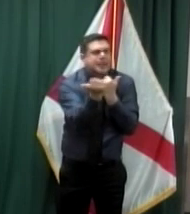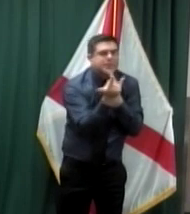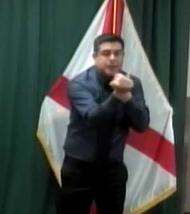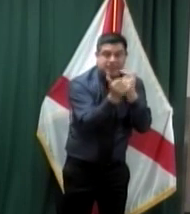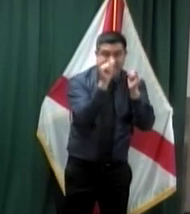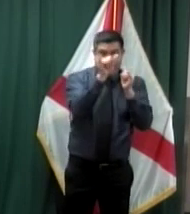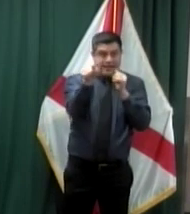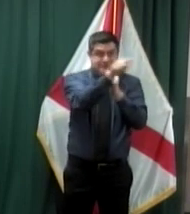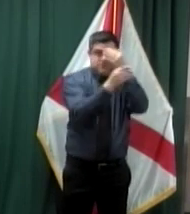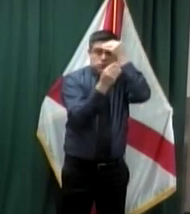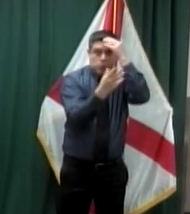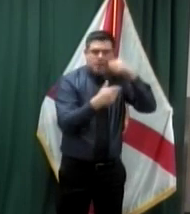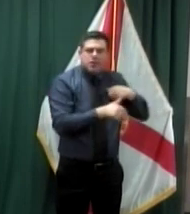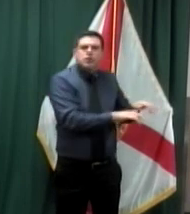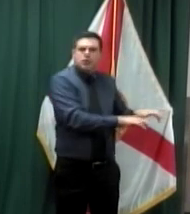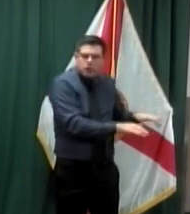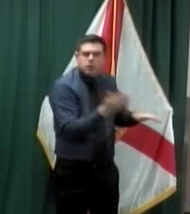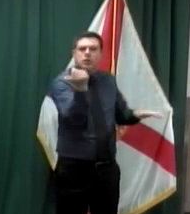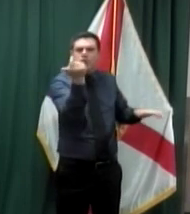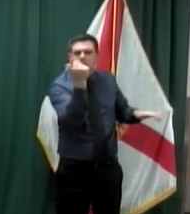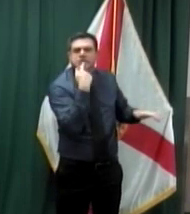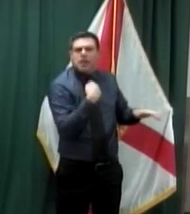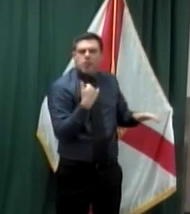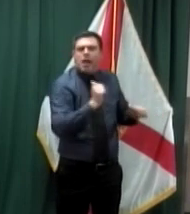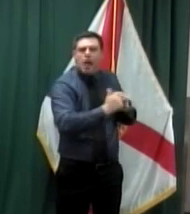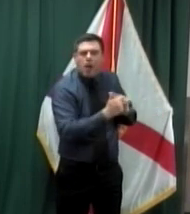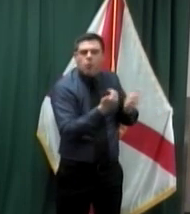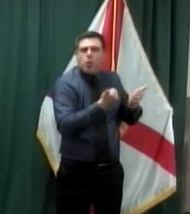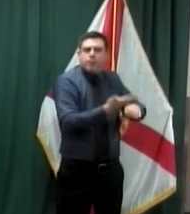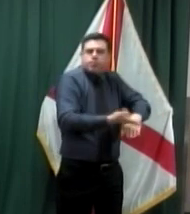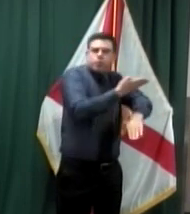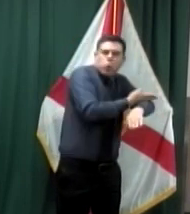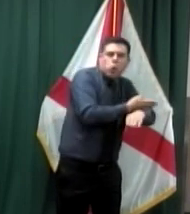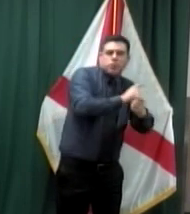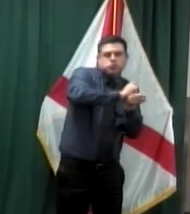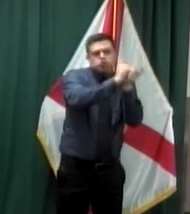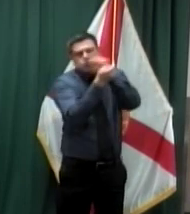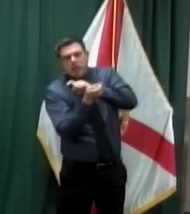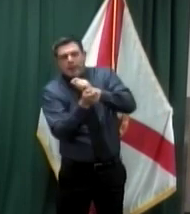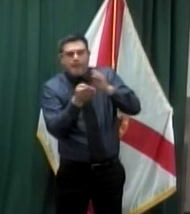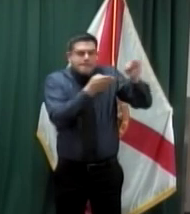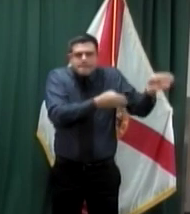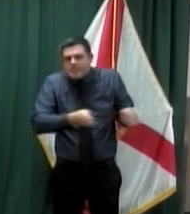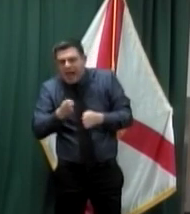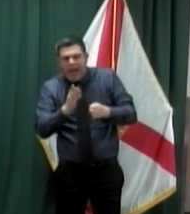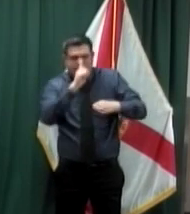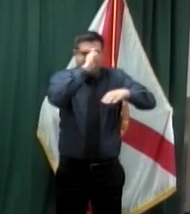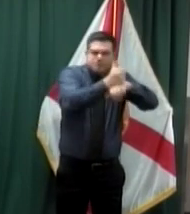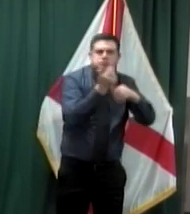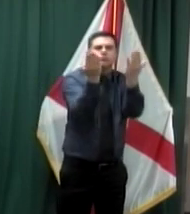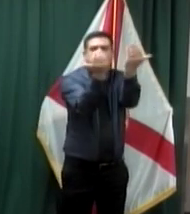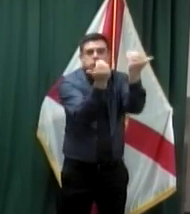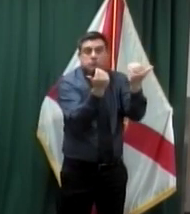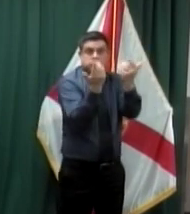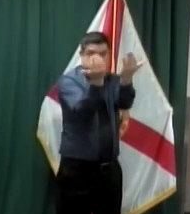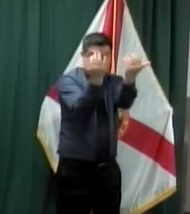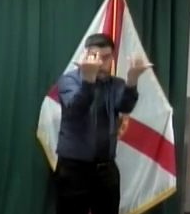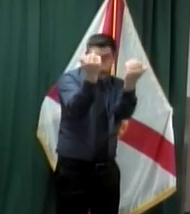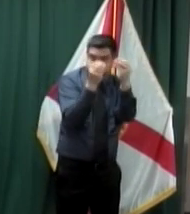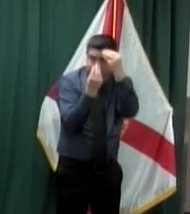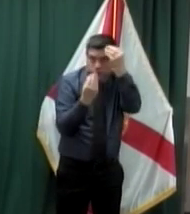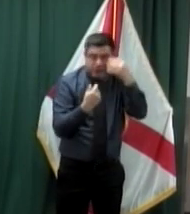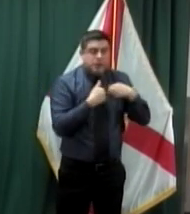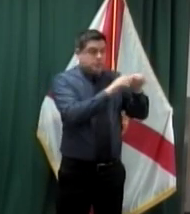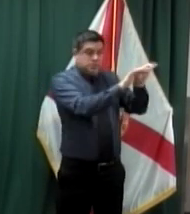had an incredible dialogue with those faith leaders this morning. Just a good way for us to begin